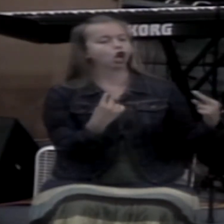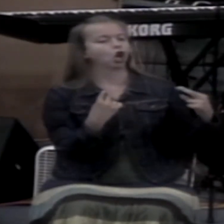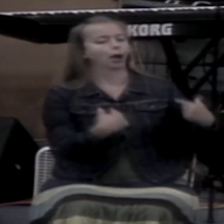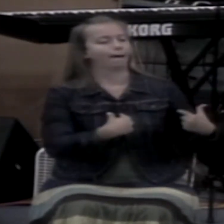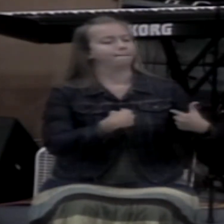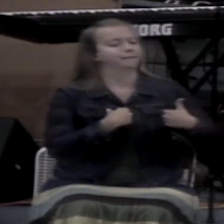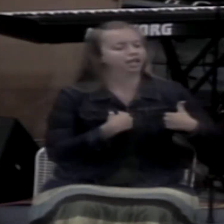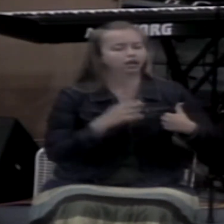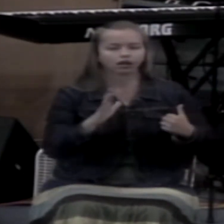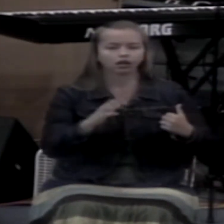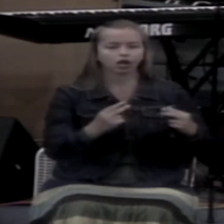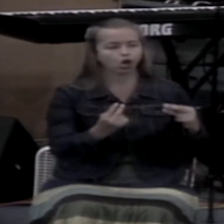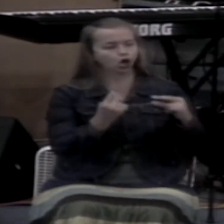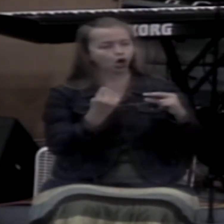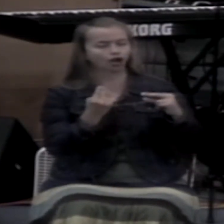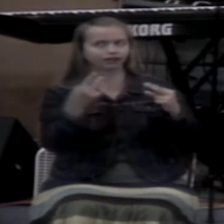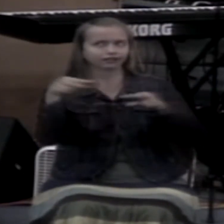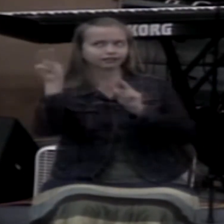And